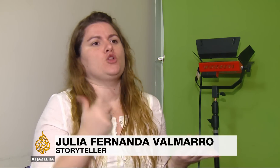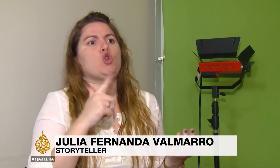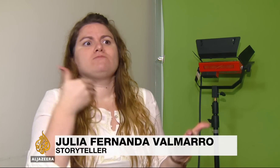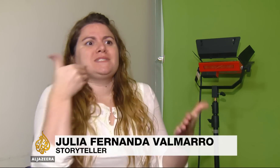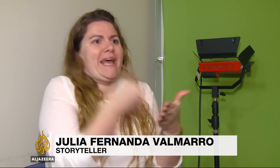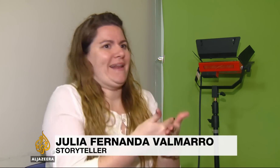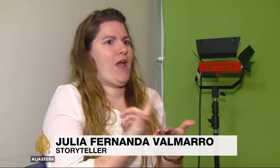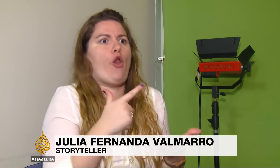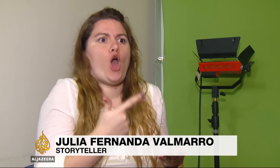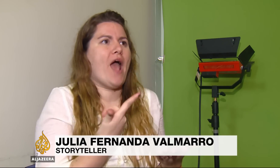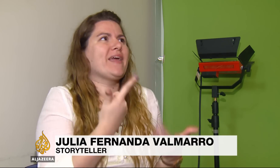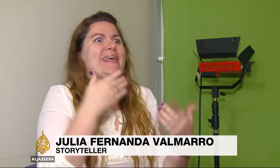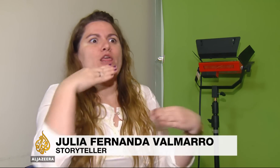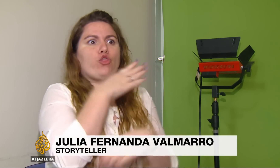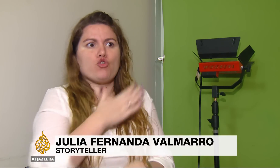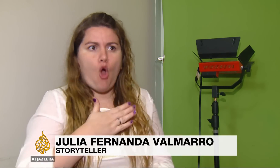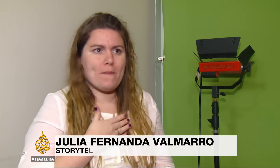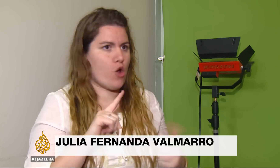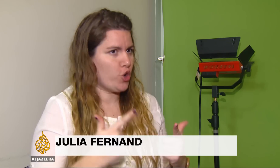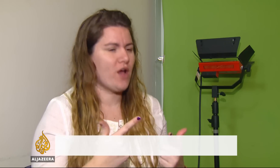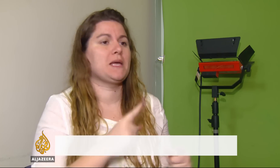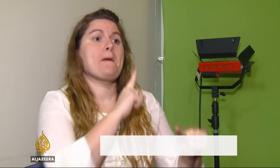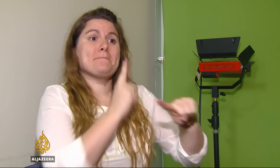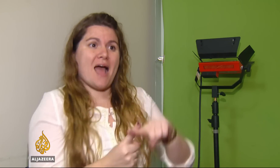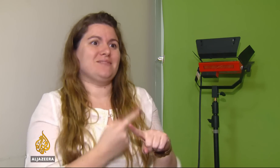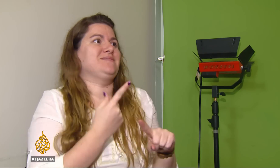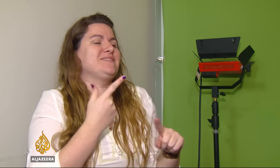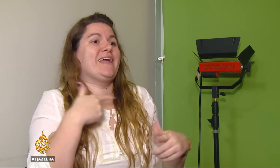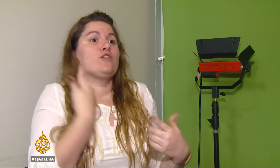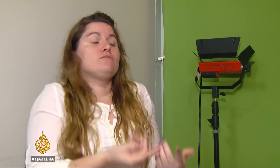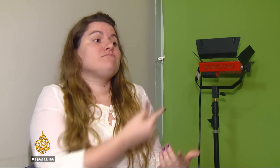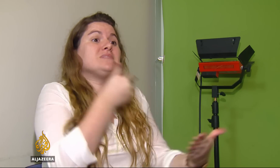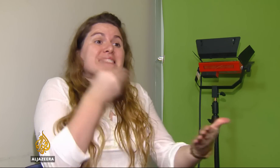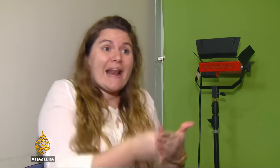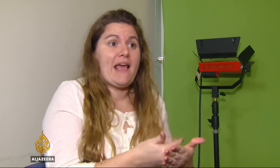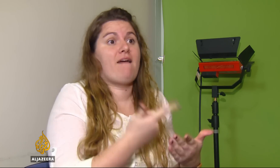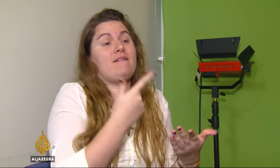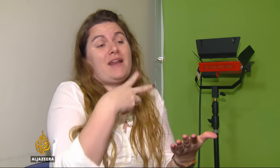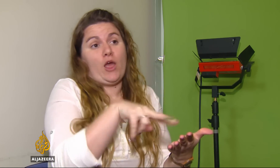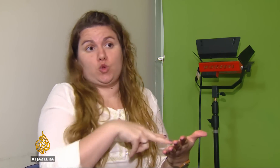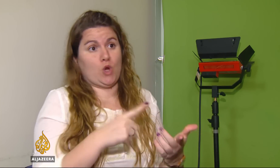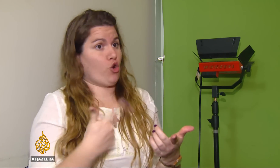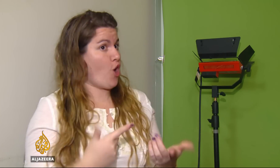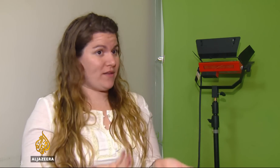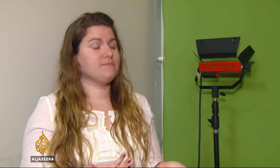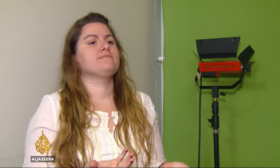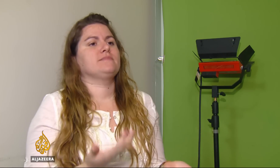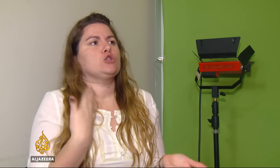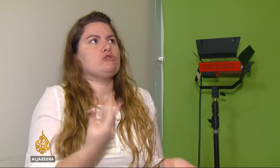stories or learn to read and write from an early age. It's essential they have a deaf adult as a role model, so they can identify